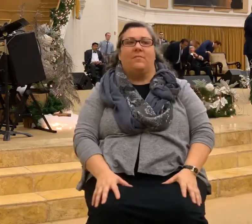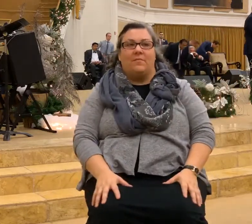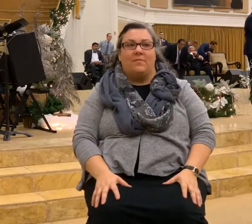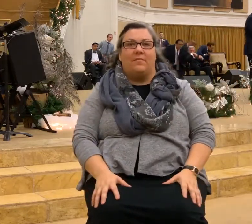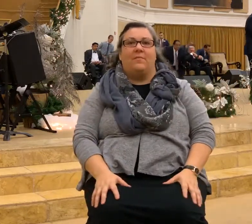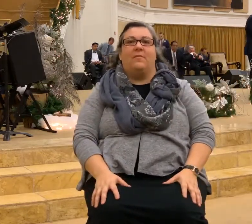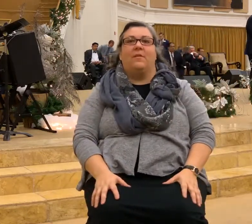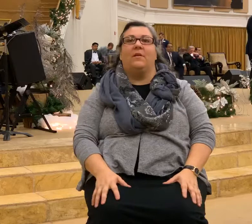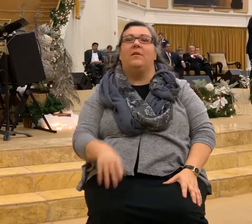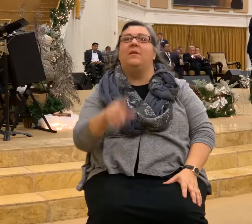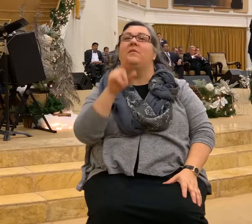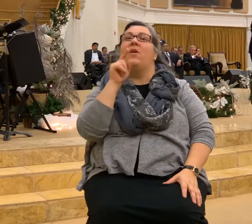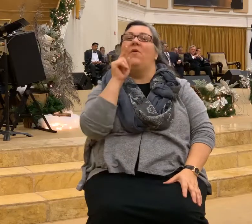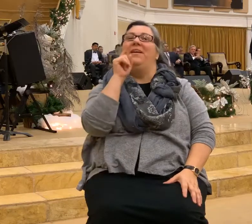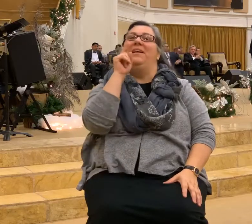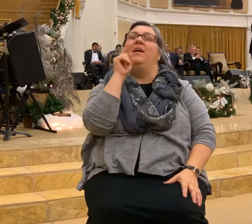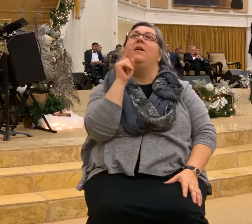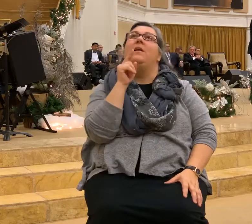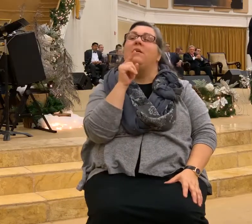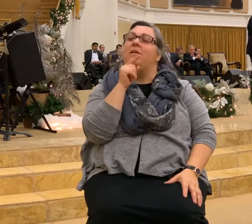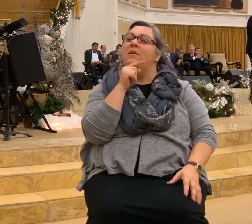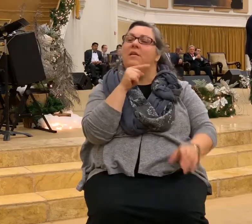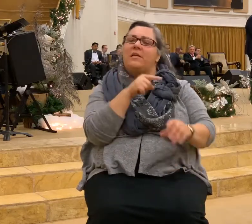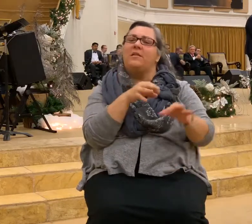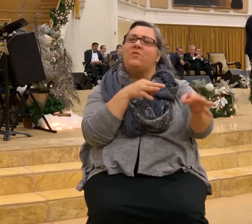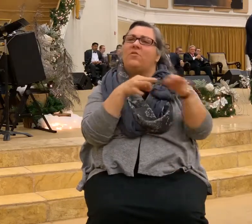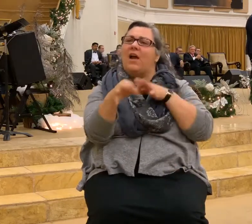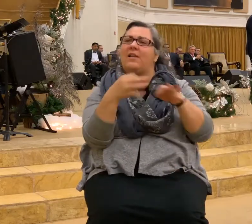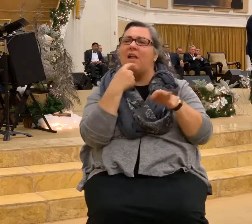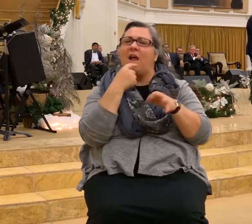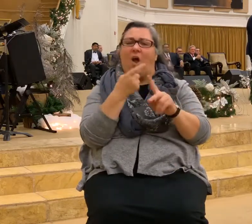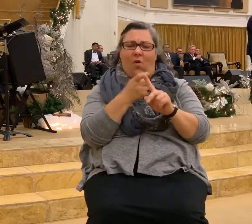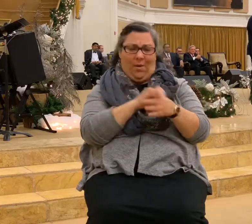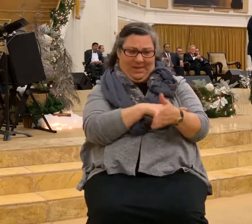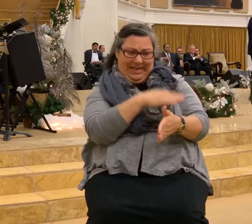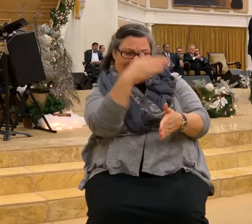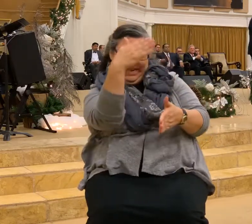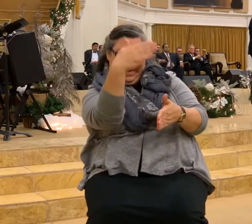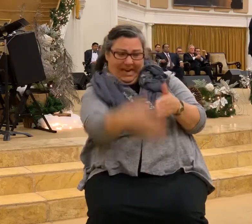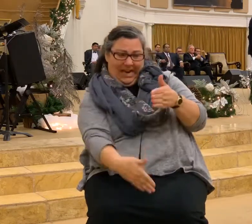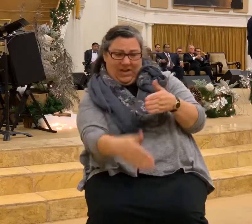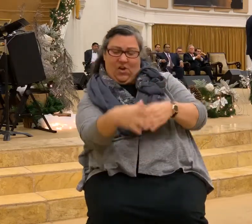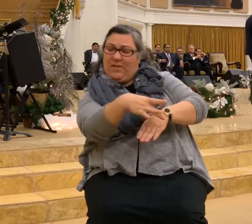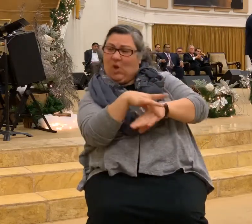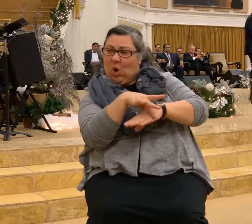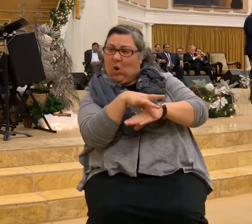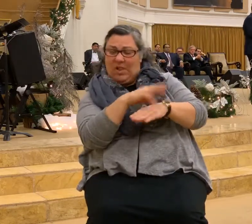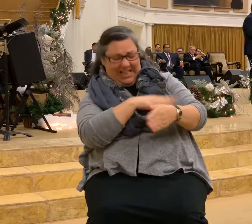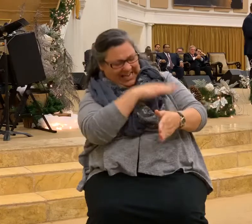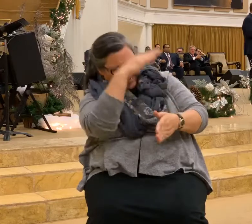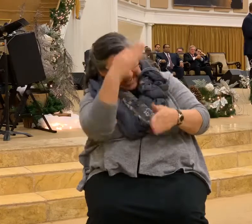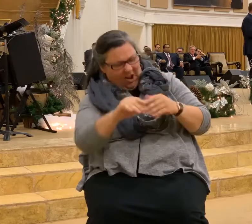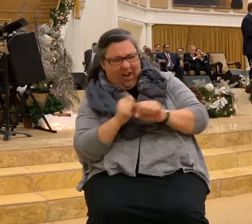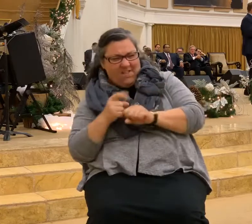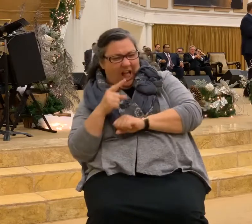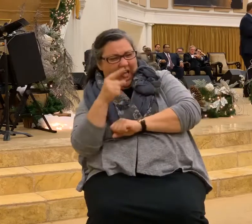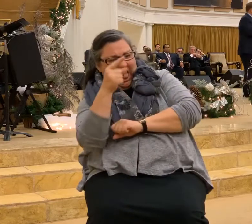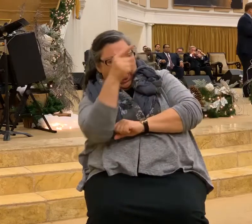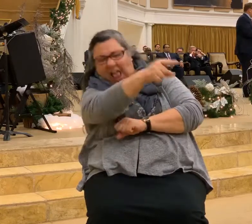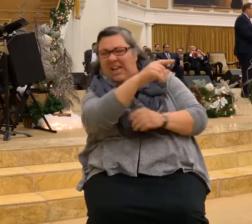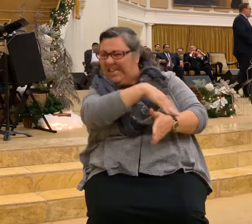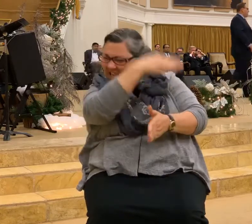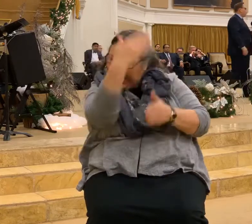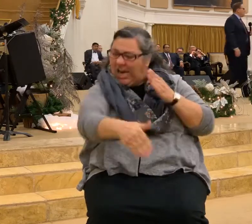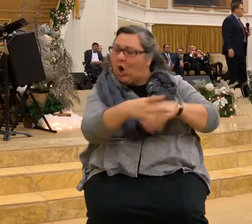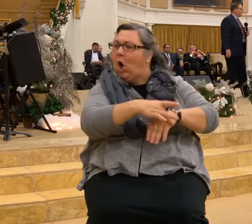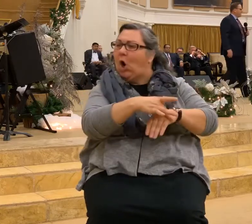He describes, he says, from the ends of the earth. That was a phrase that